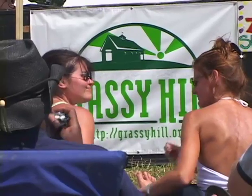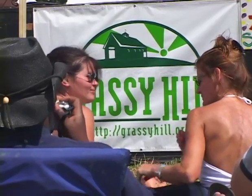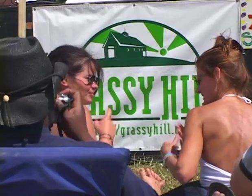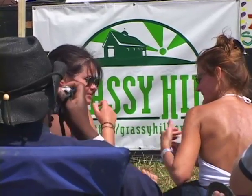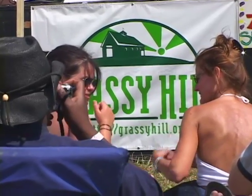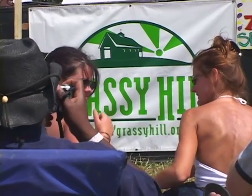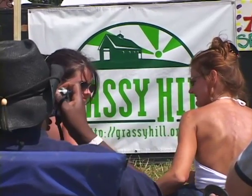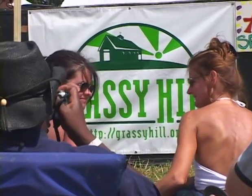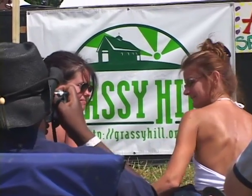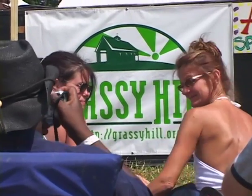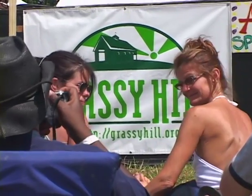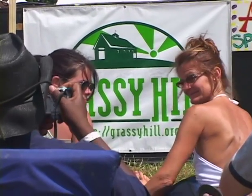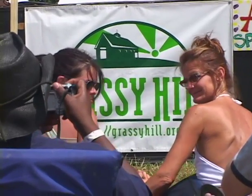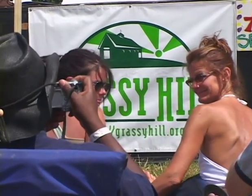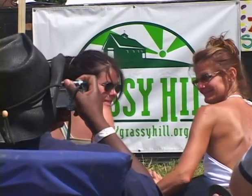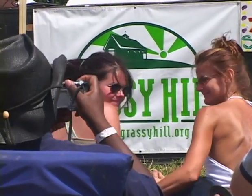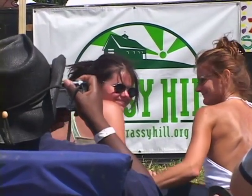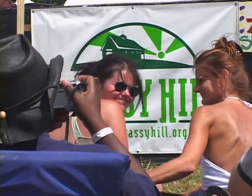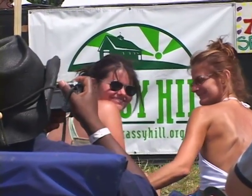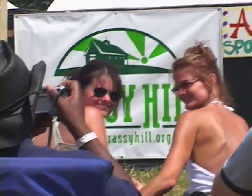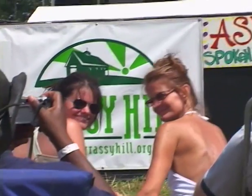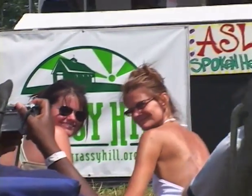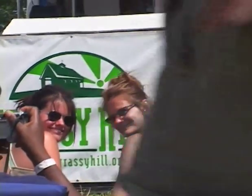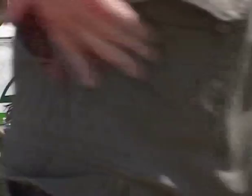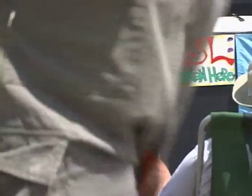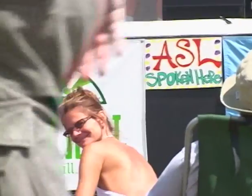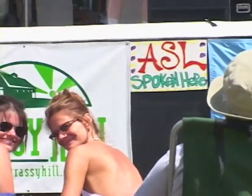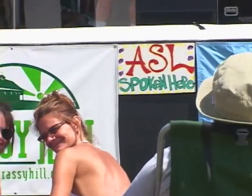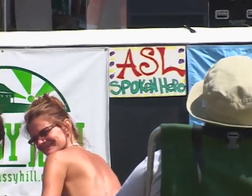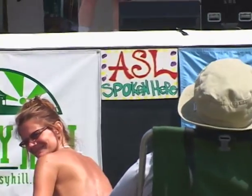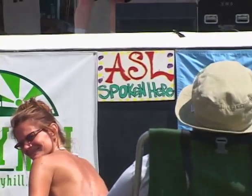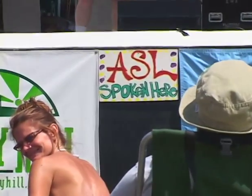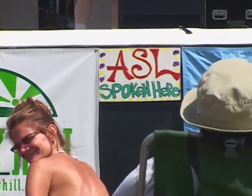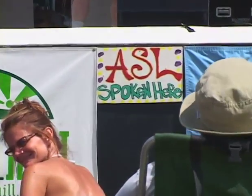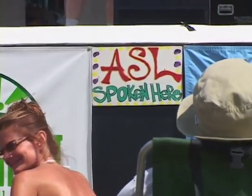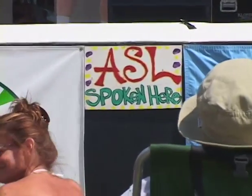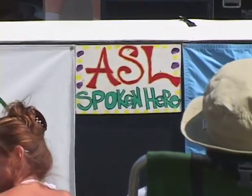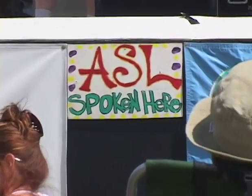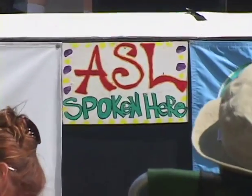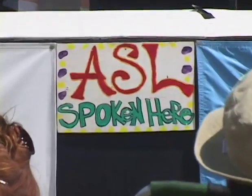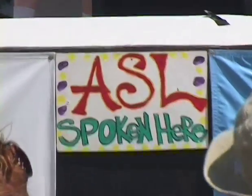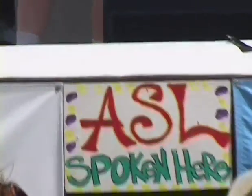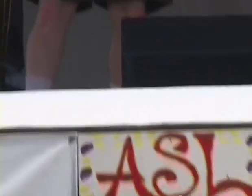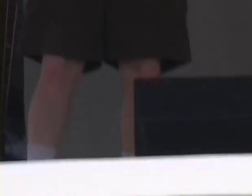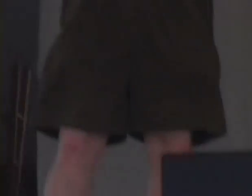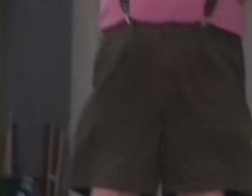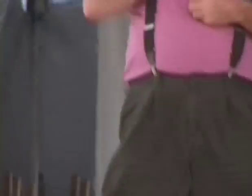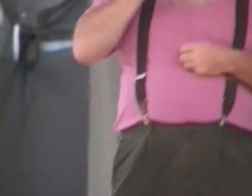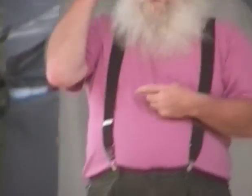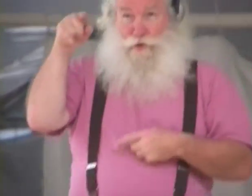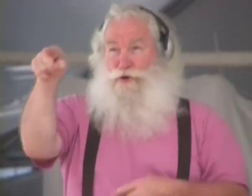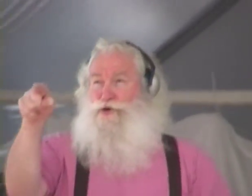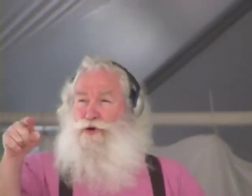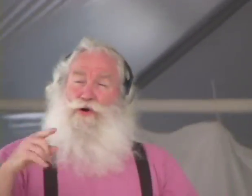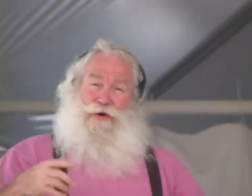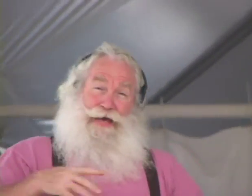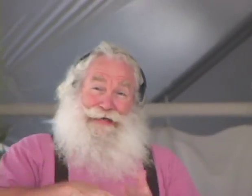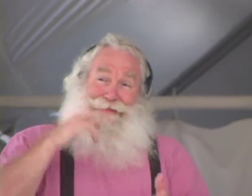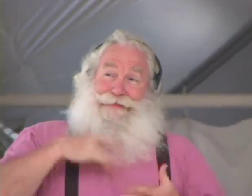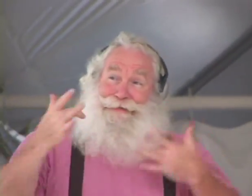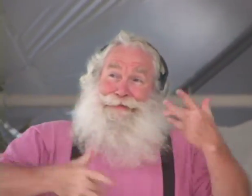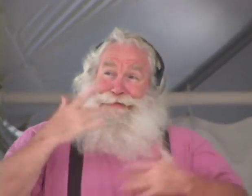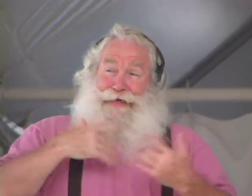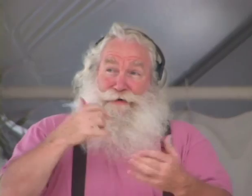never in like that. Western sky will always host the sun when the day is through. It's a totally different view now that